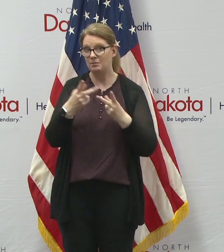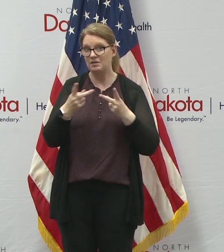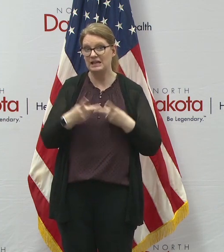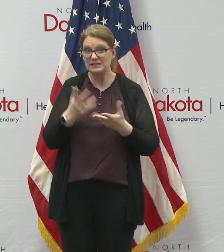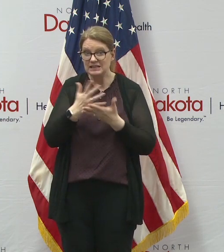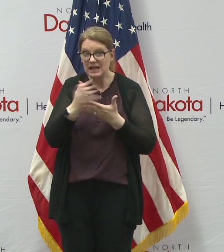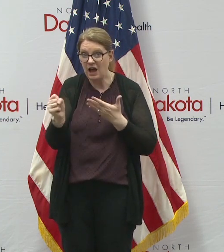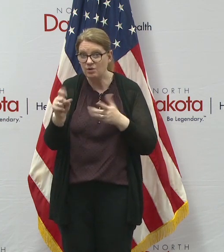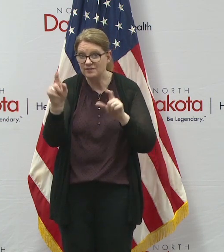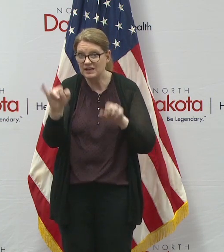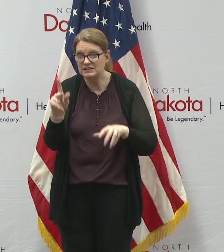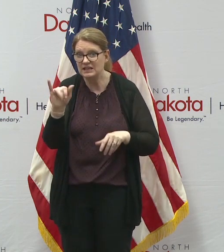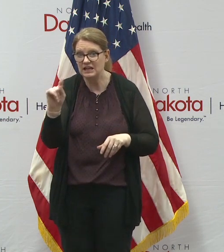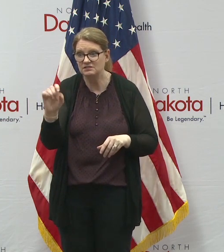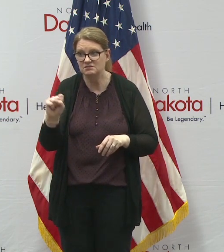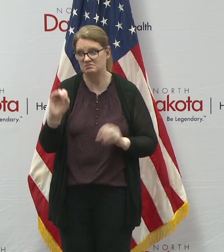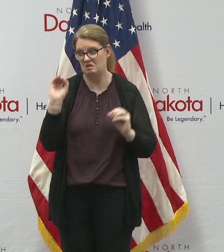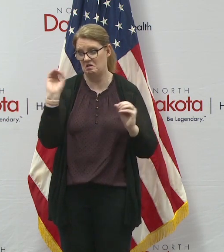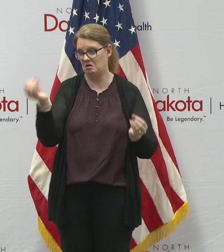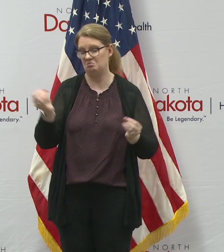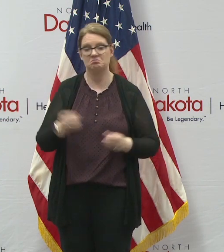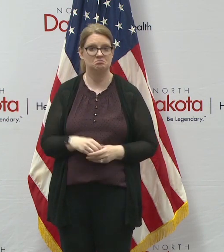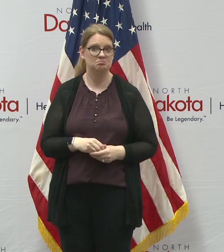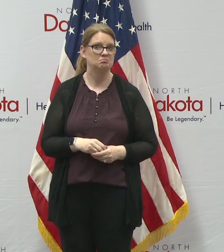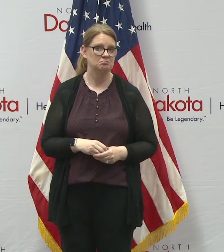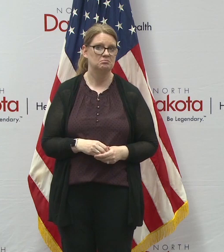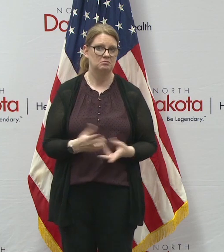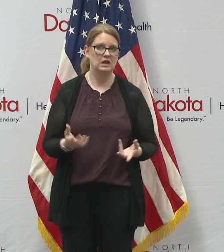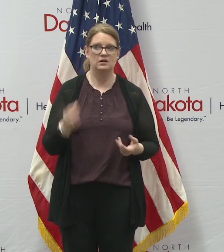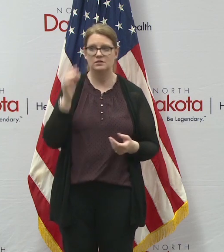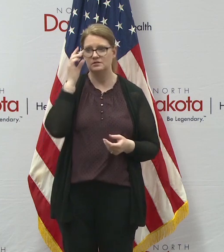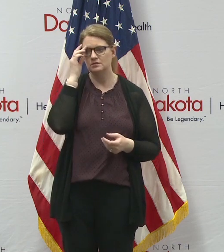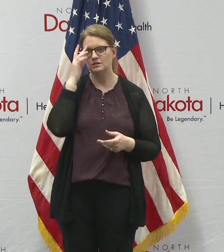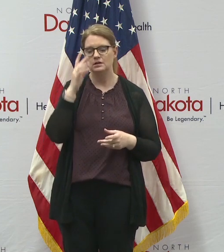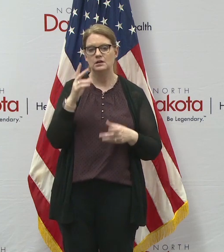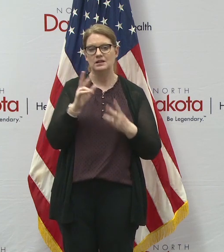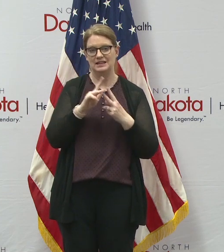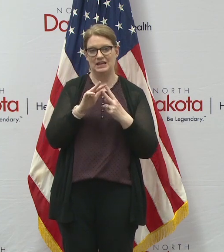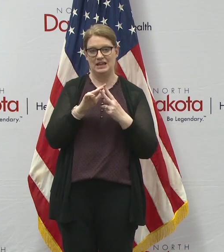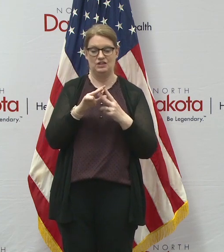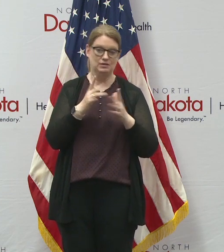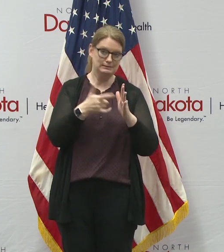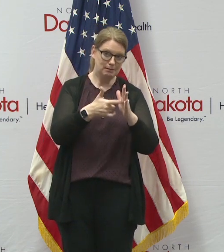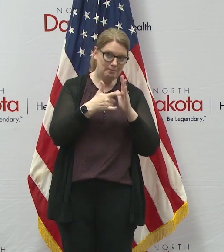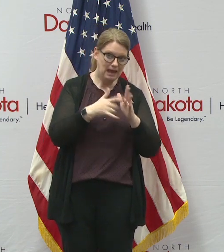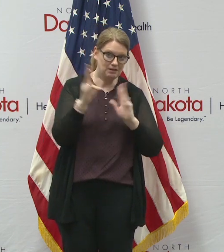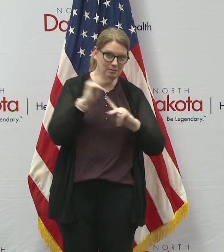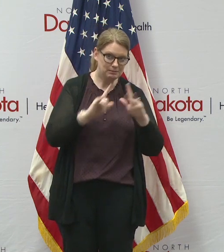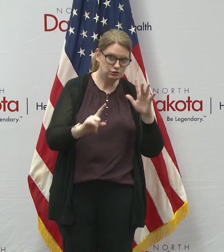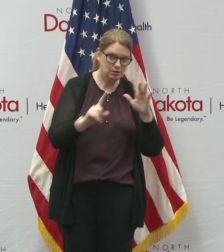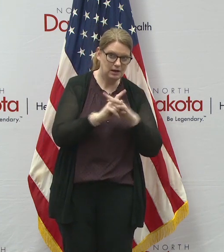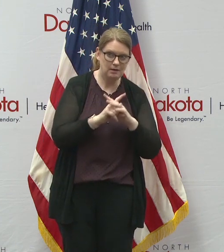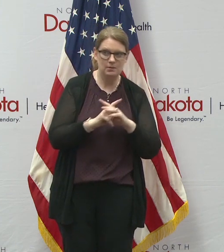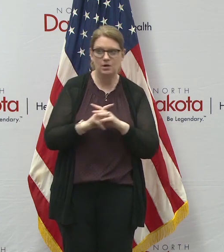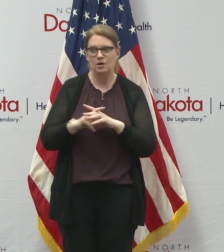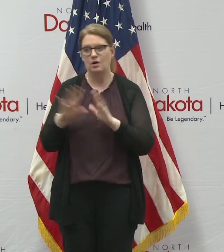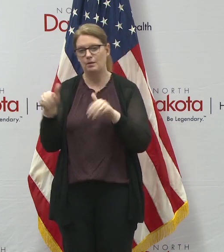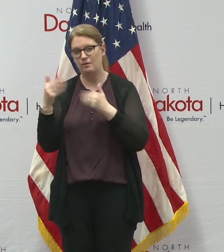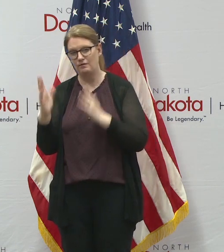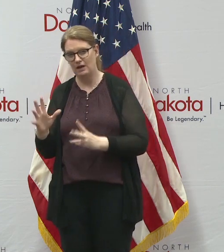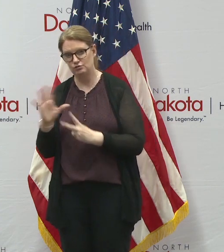So some of those variances are based on either demand of people coming in or the choices of